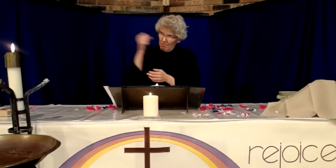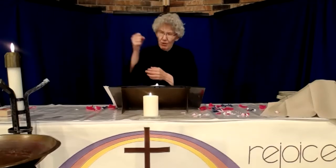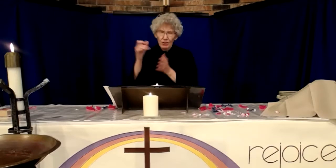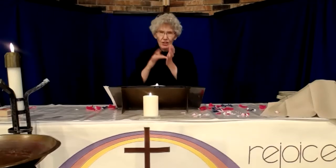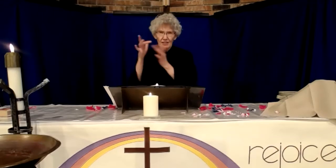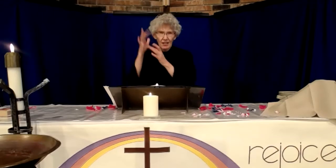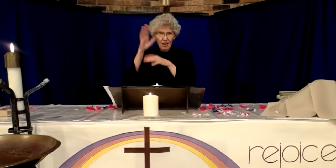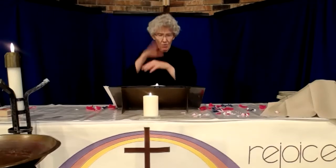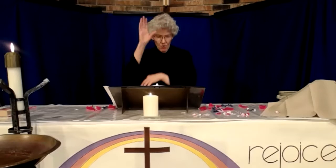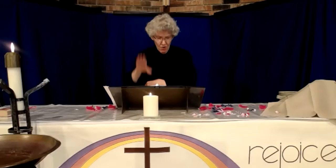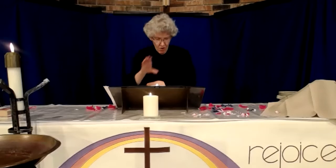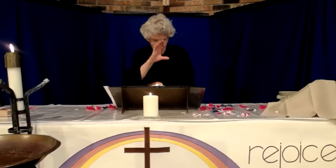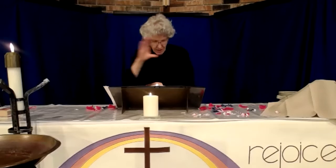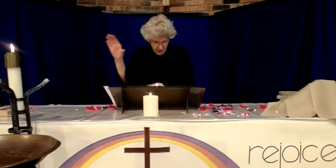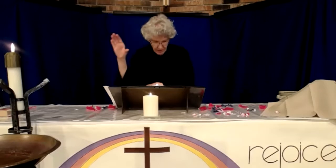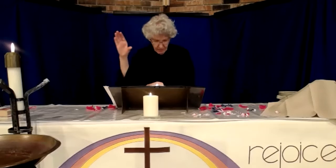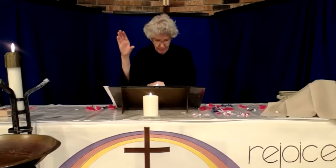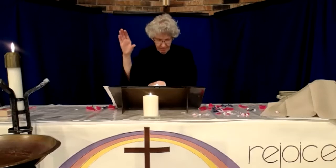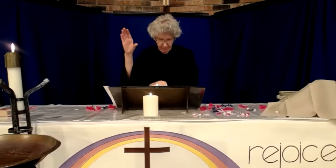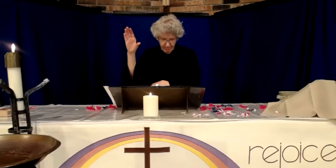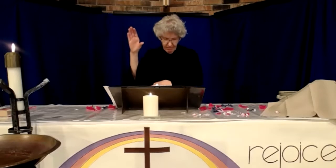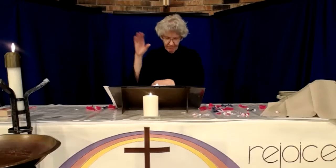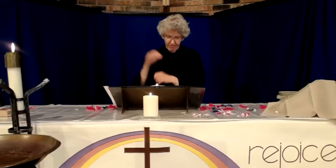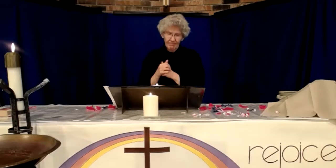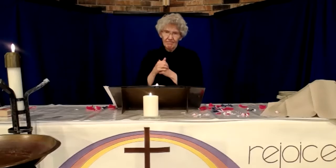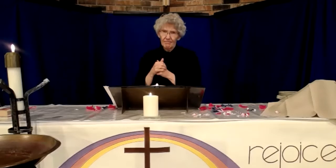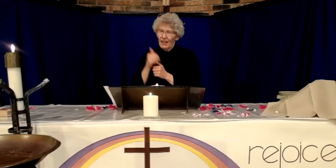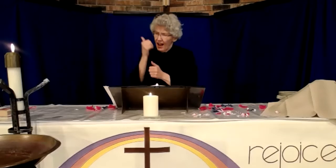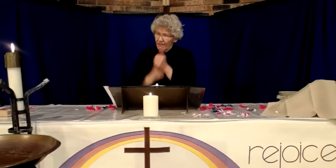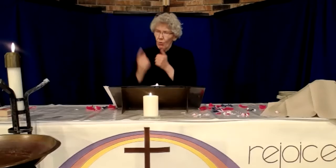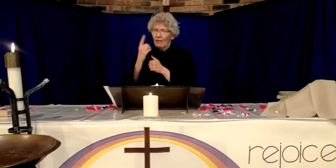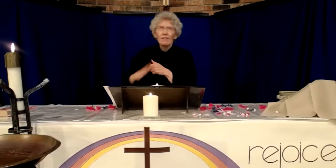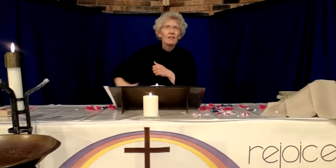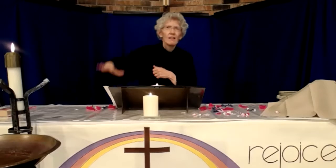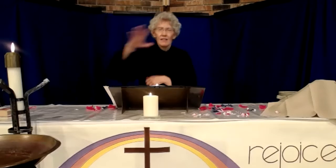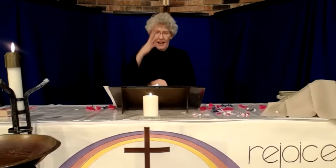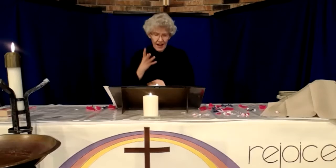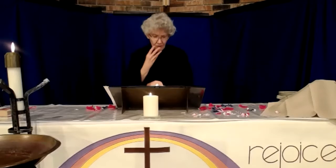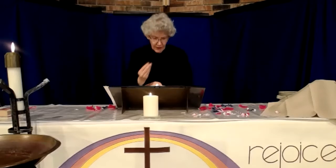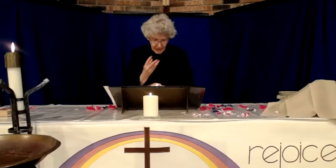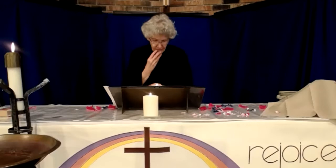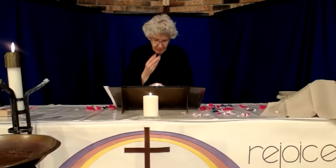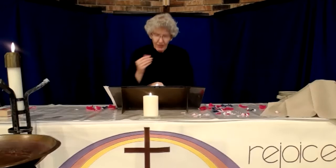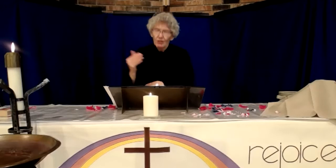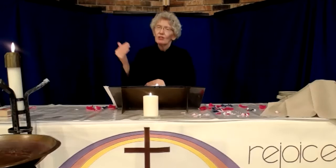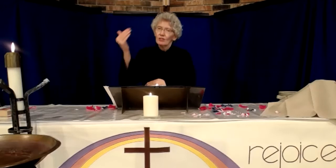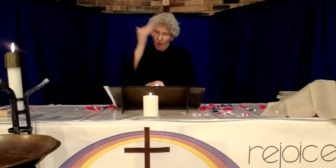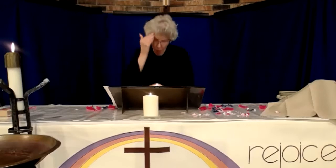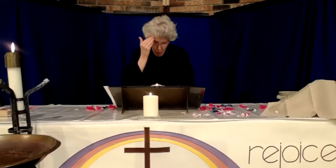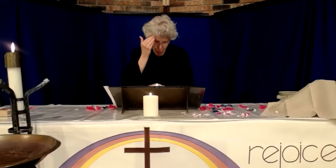Everyone in Israel should then know for certain that God has made Jesus both Lord and